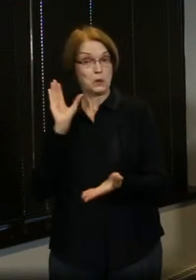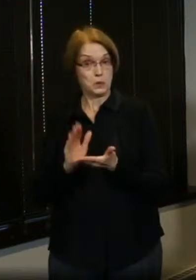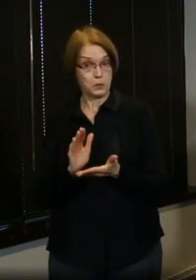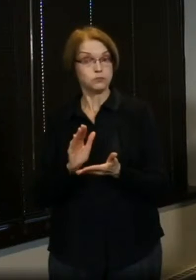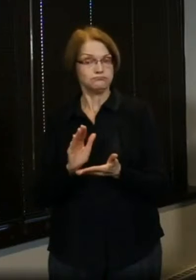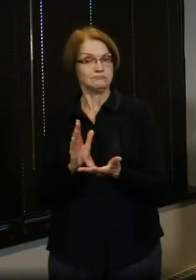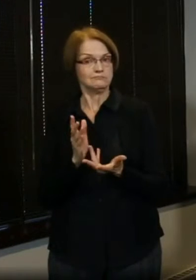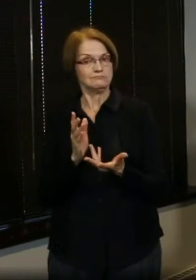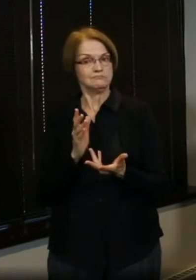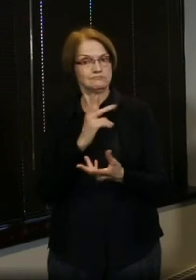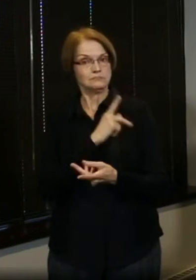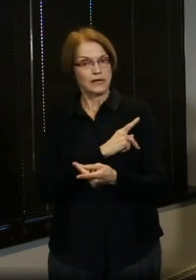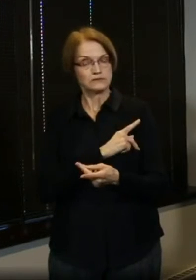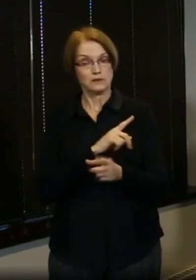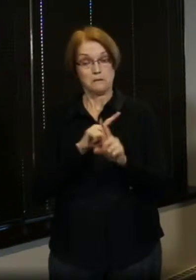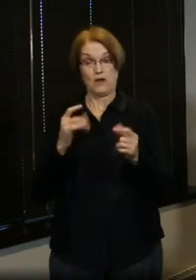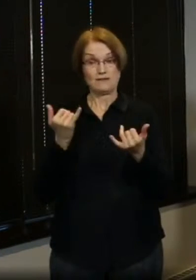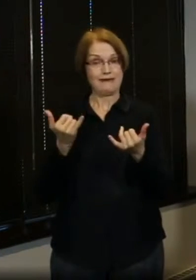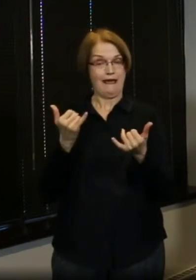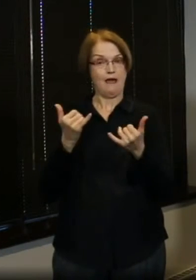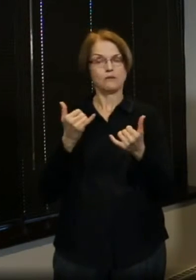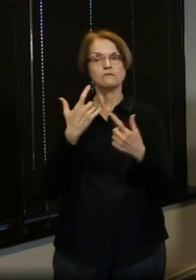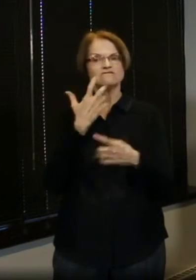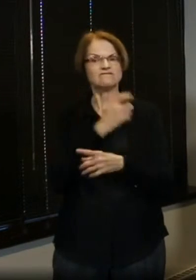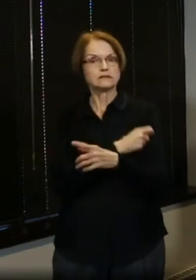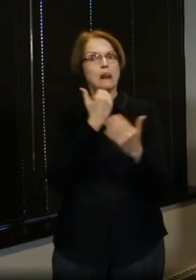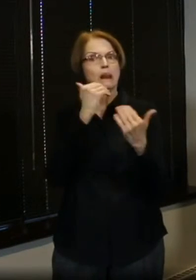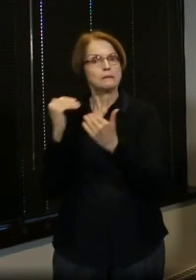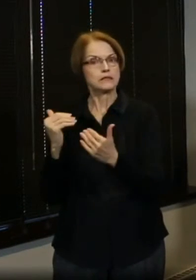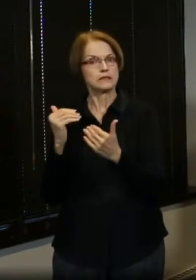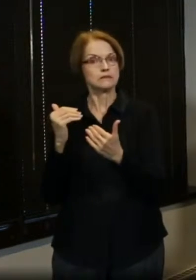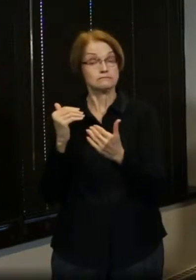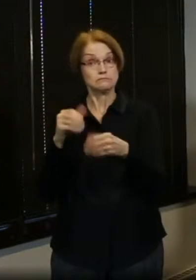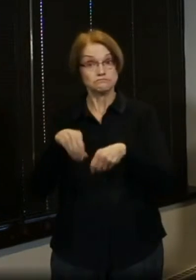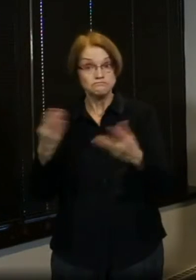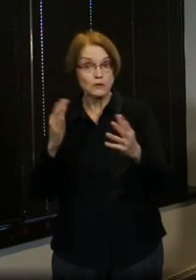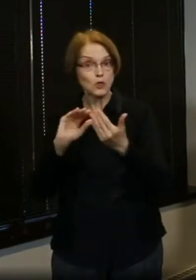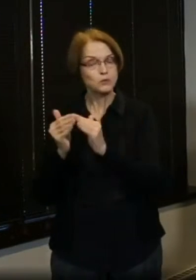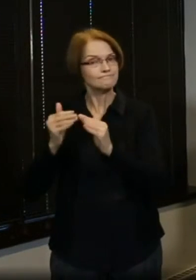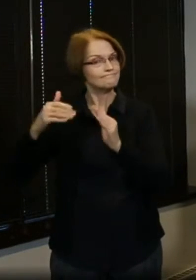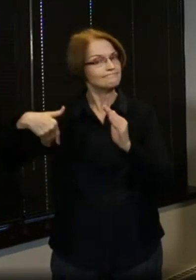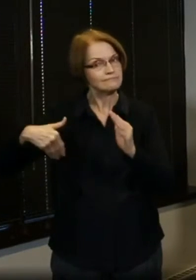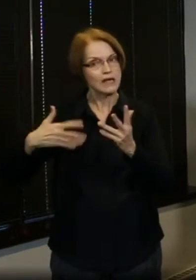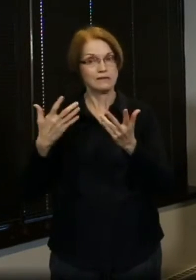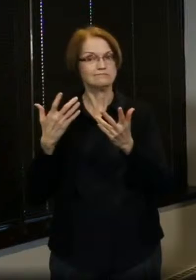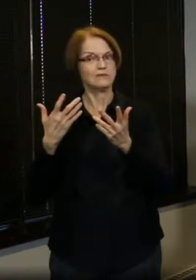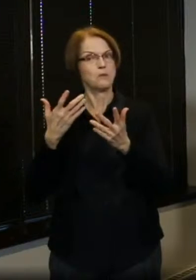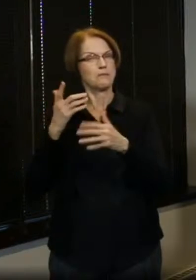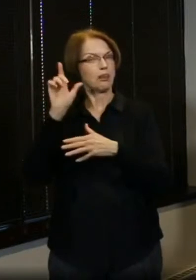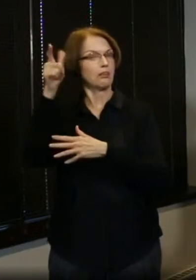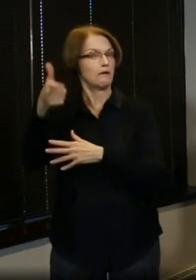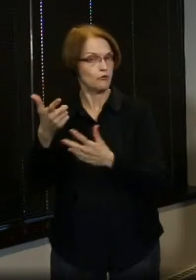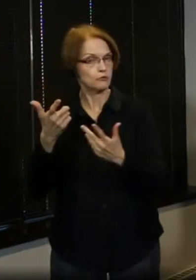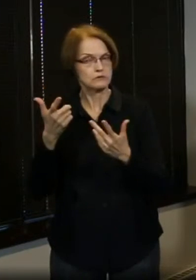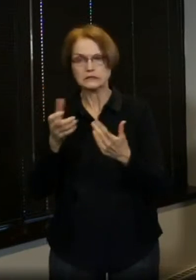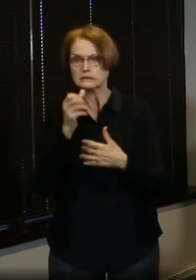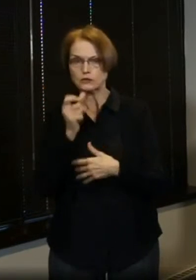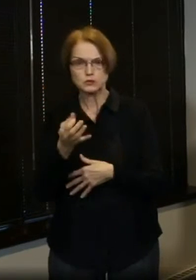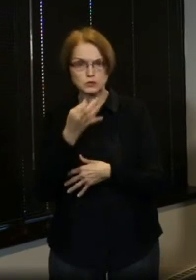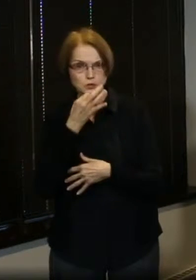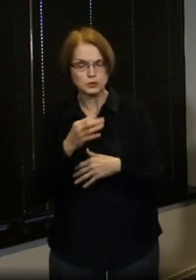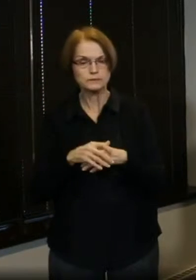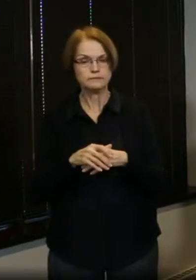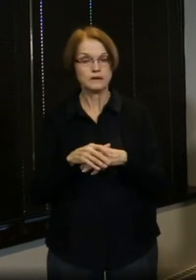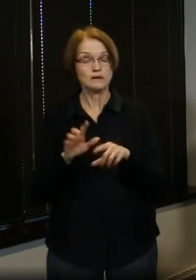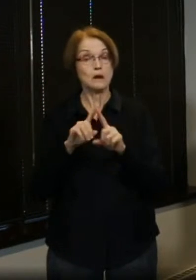enough vaccinations in the community right now, and that's not going to happen anytime soon. So, but what can